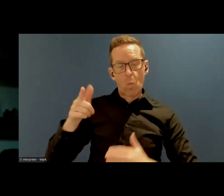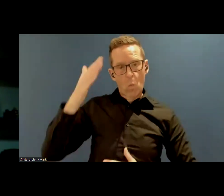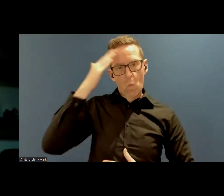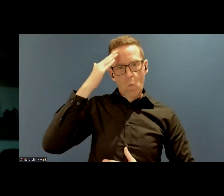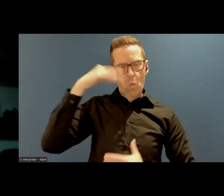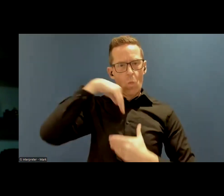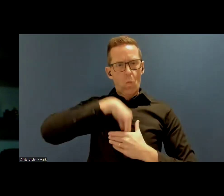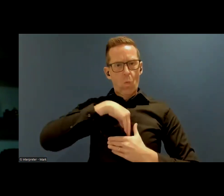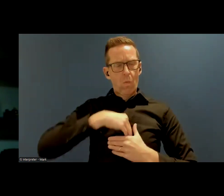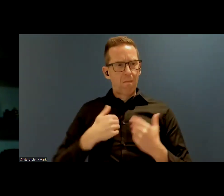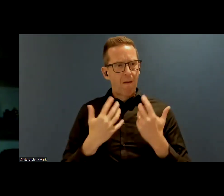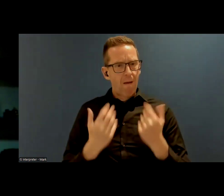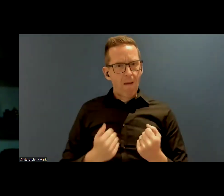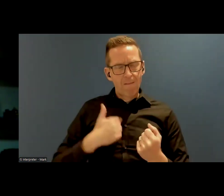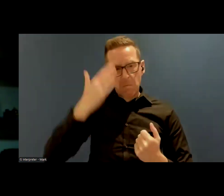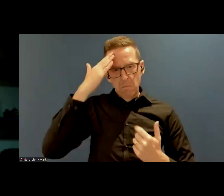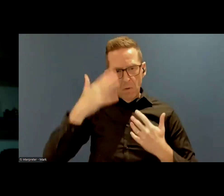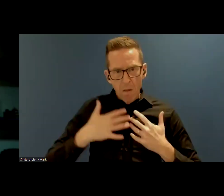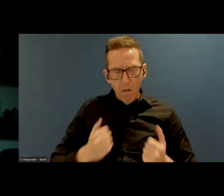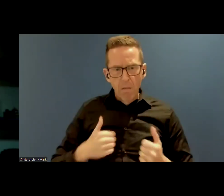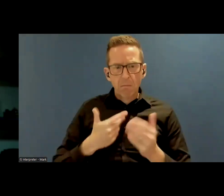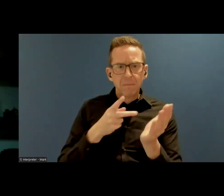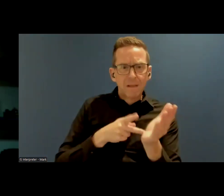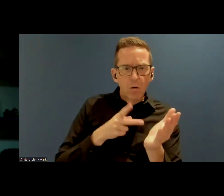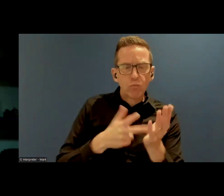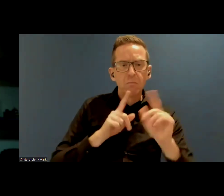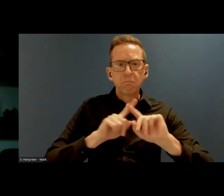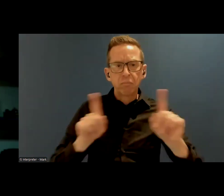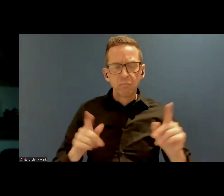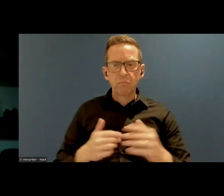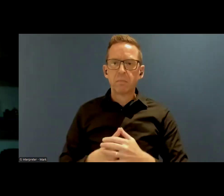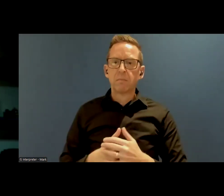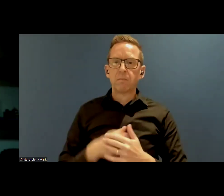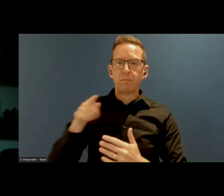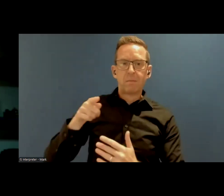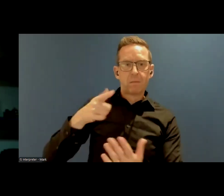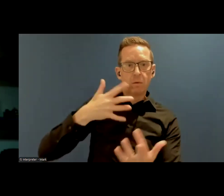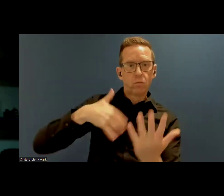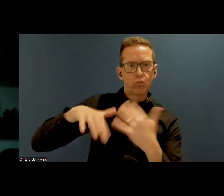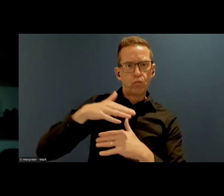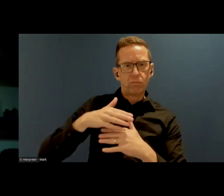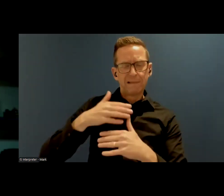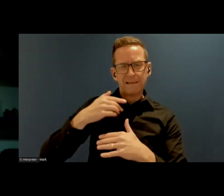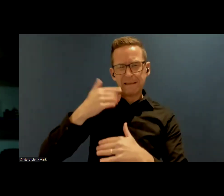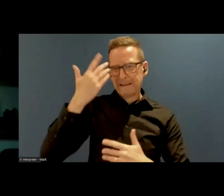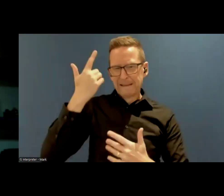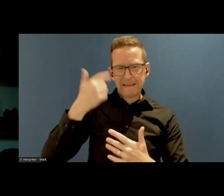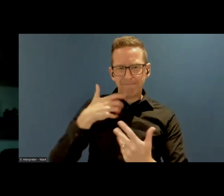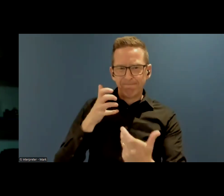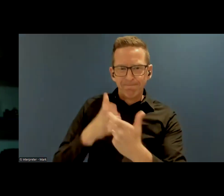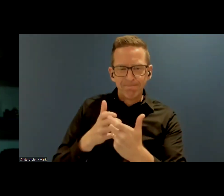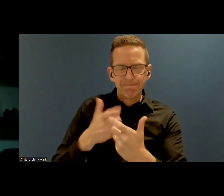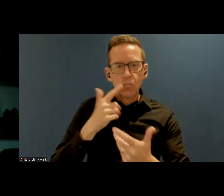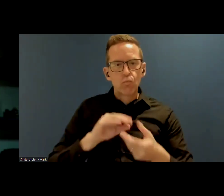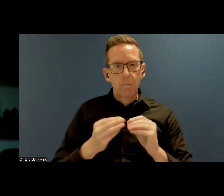disabilities, users and survivors of psychiatry, persons with psychosocial disability, organizations of persons with disabilities in